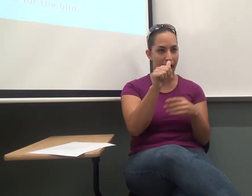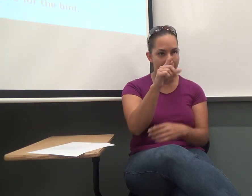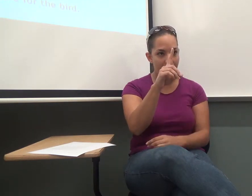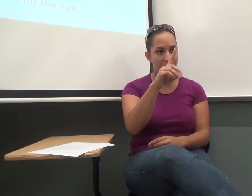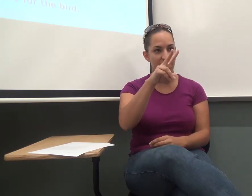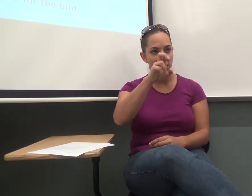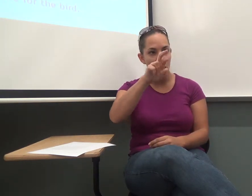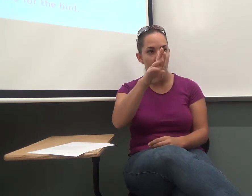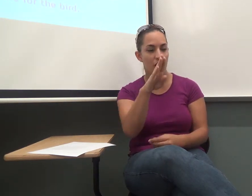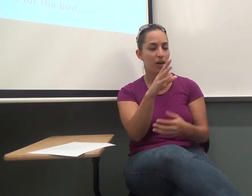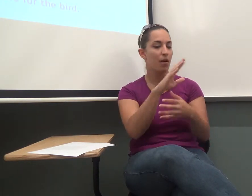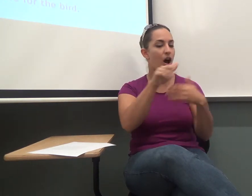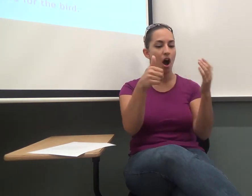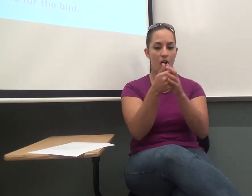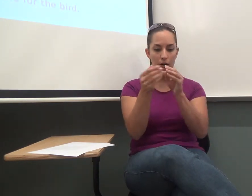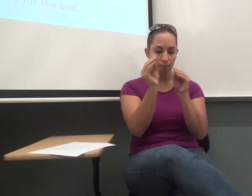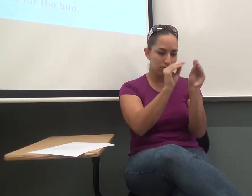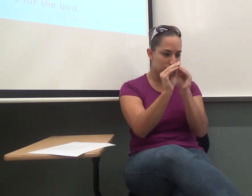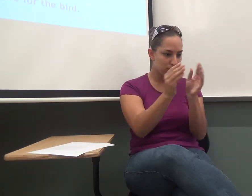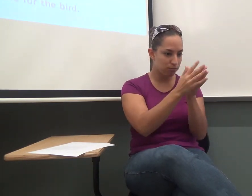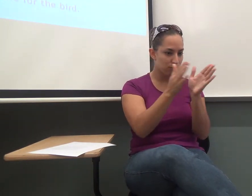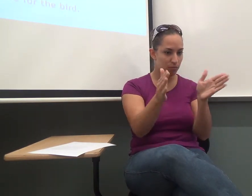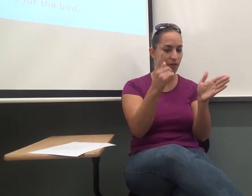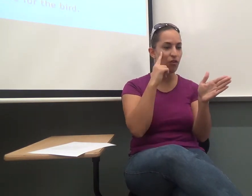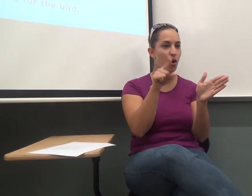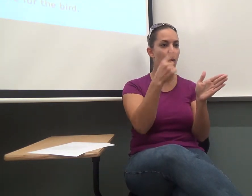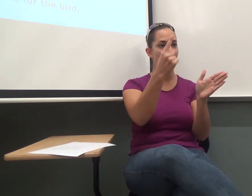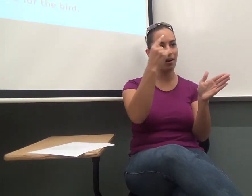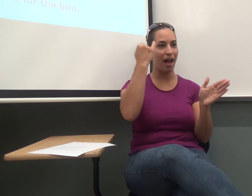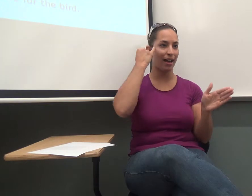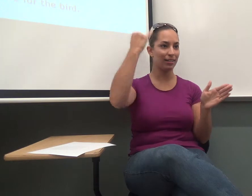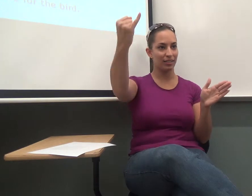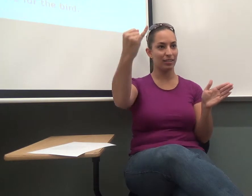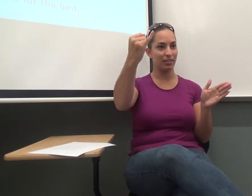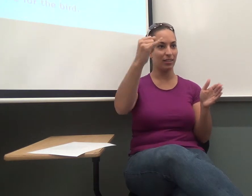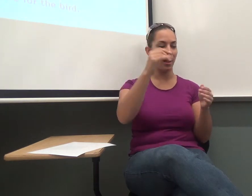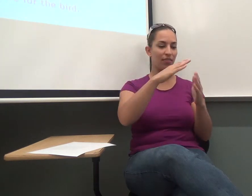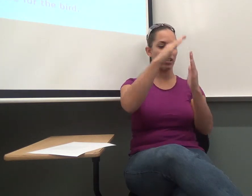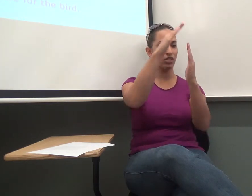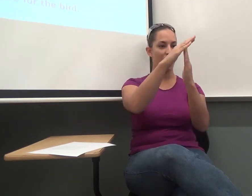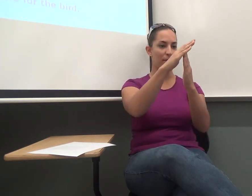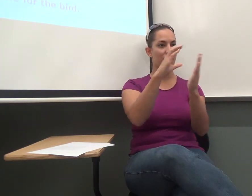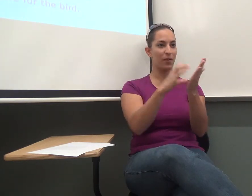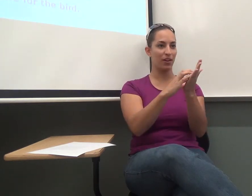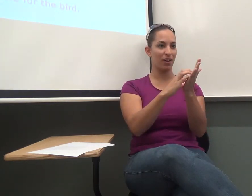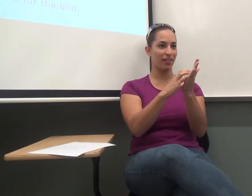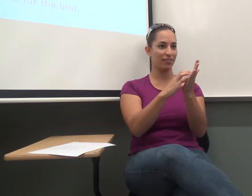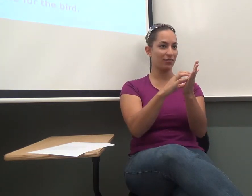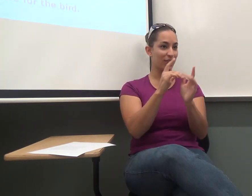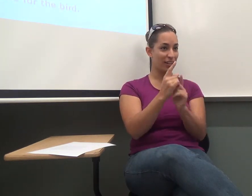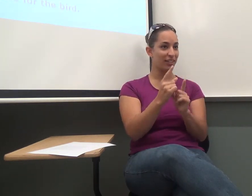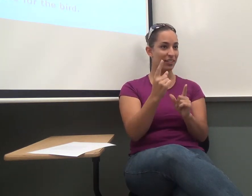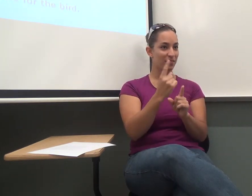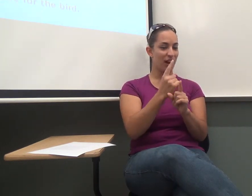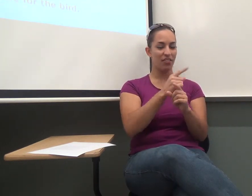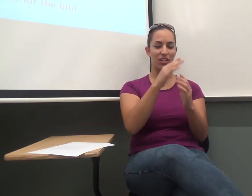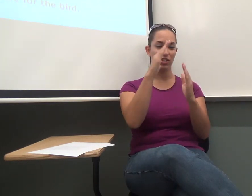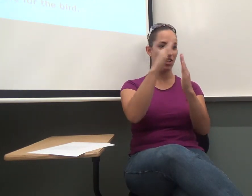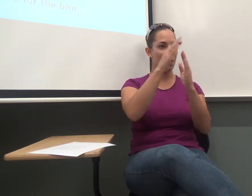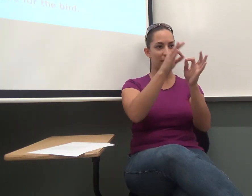all come together to form this one thought that's put together at the top of this paper. This is it, the very top sentence. It gives you an idea of